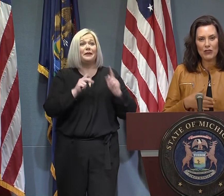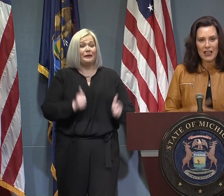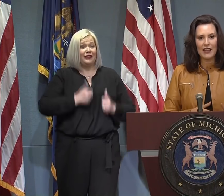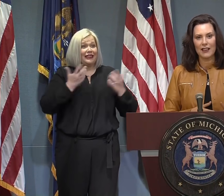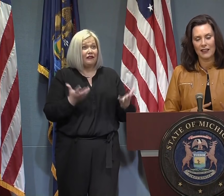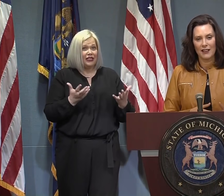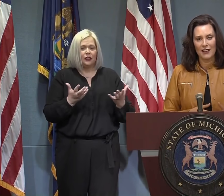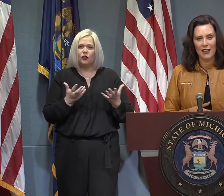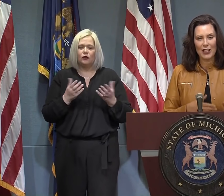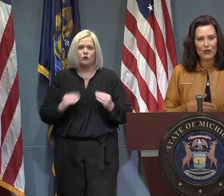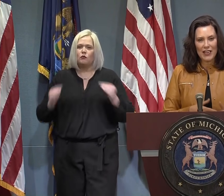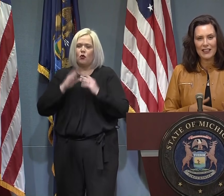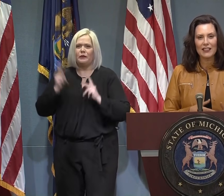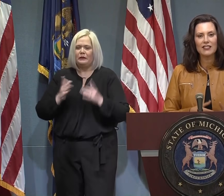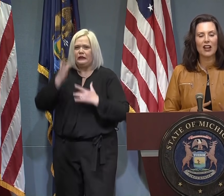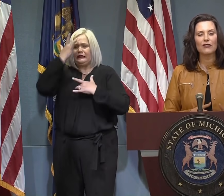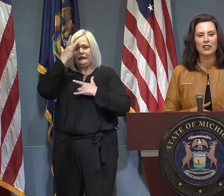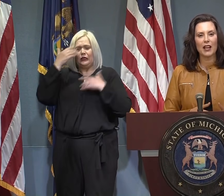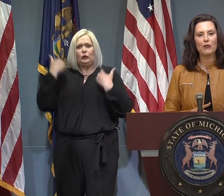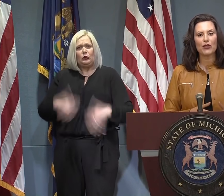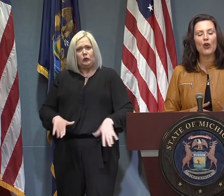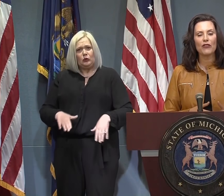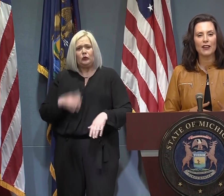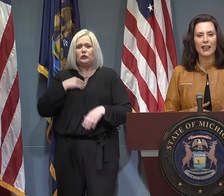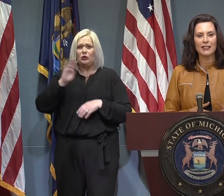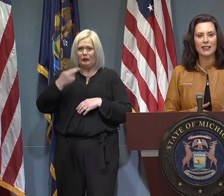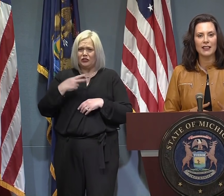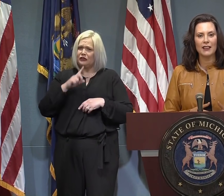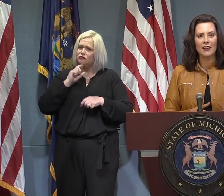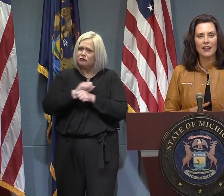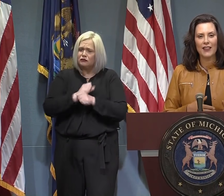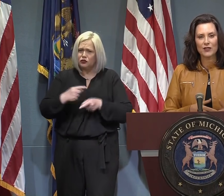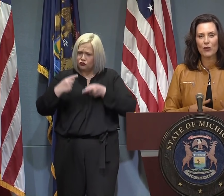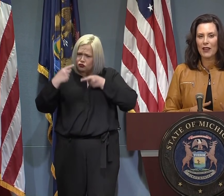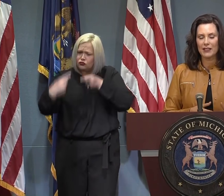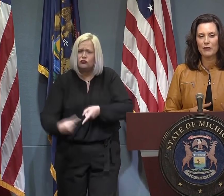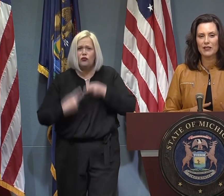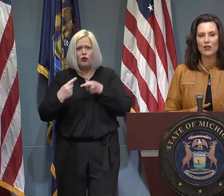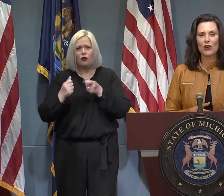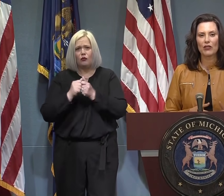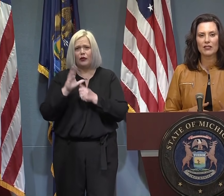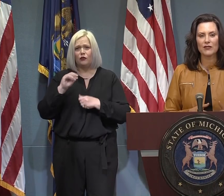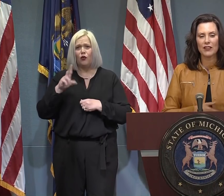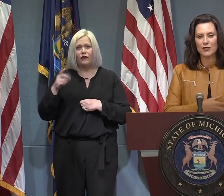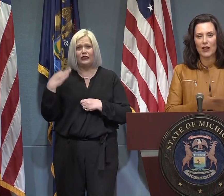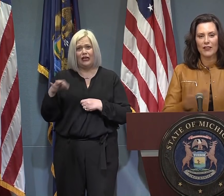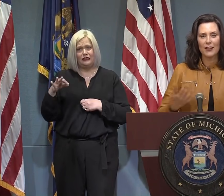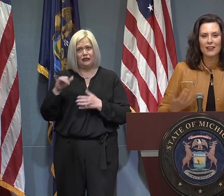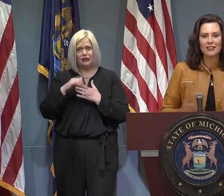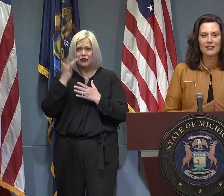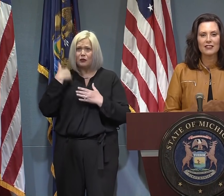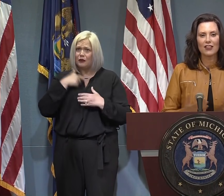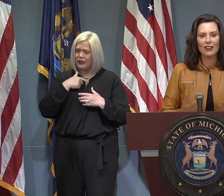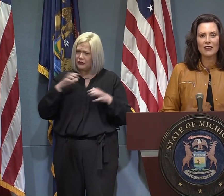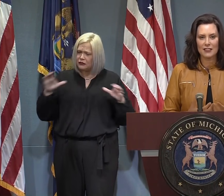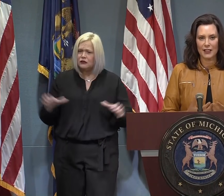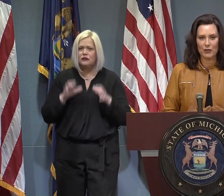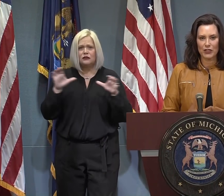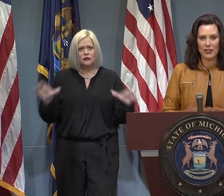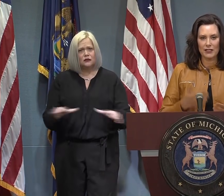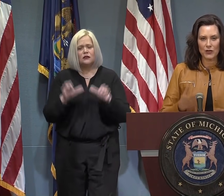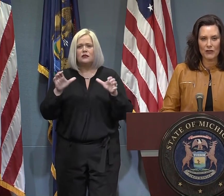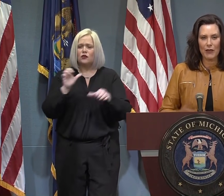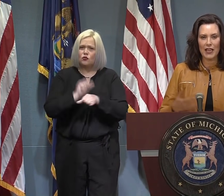a uniquely tough time with COVID-19, and that's why we had to be so aggressive, and that's why I've solicited all of